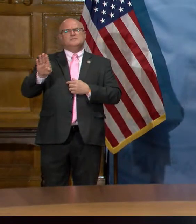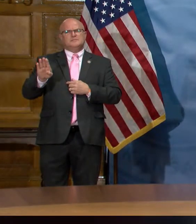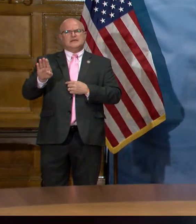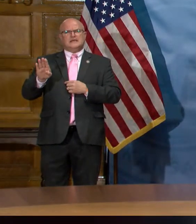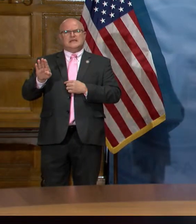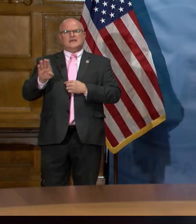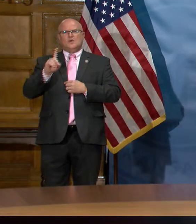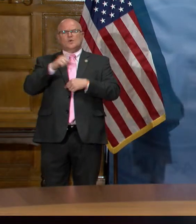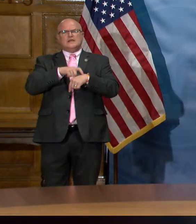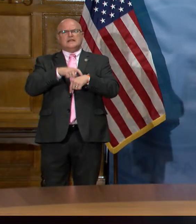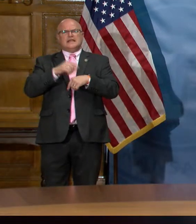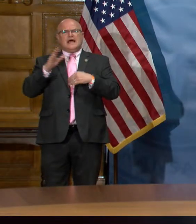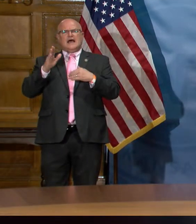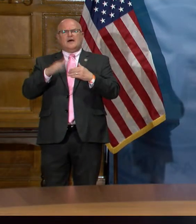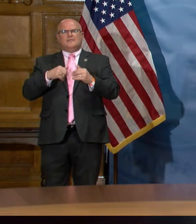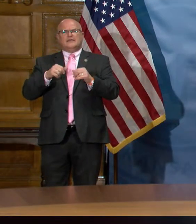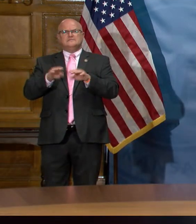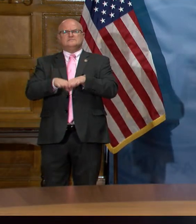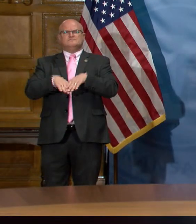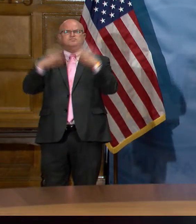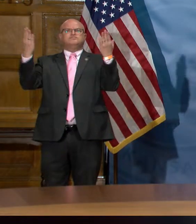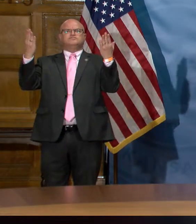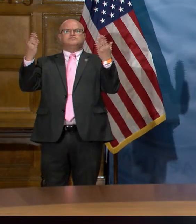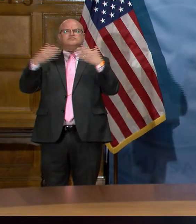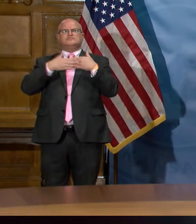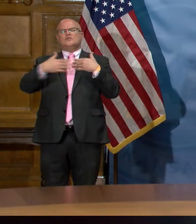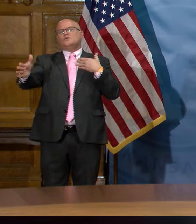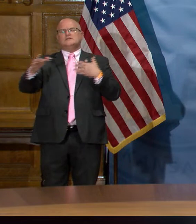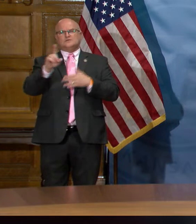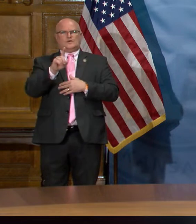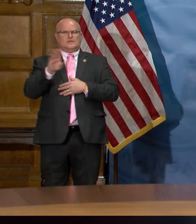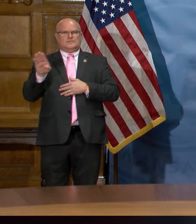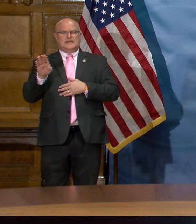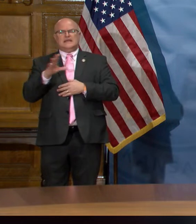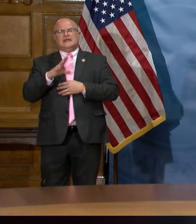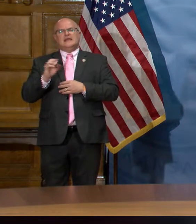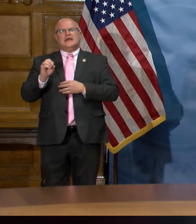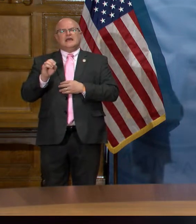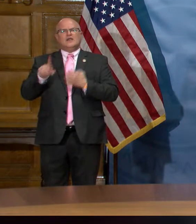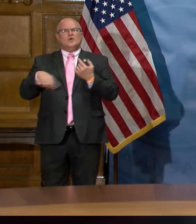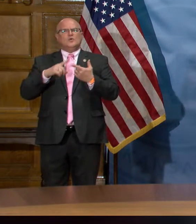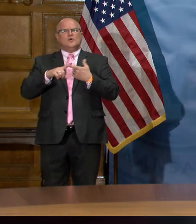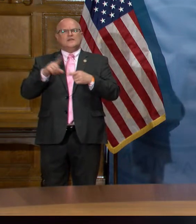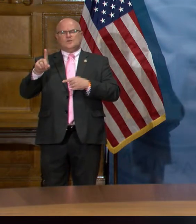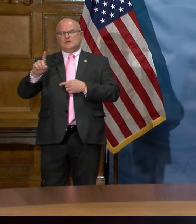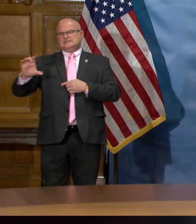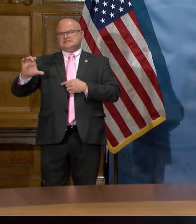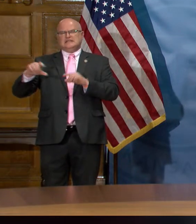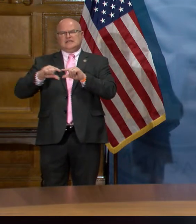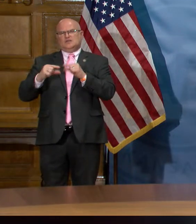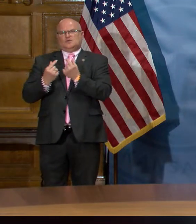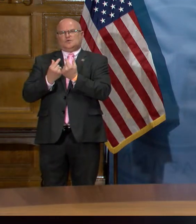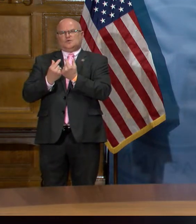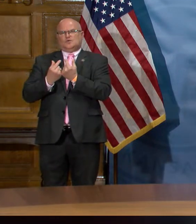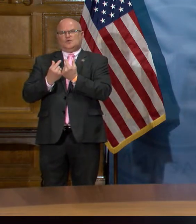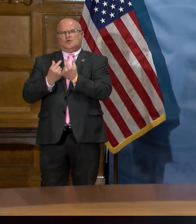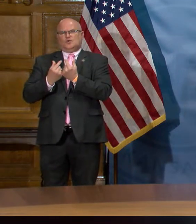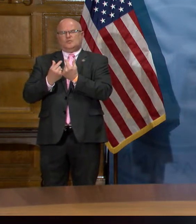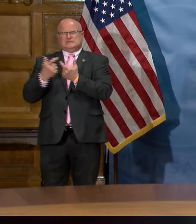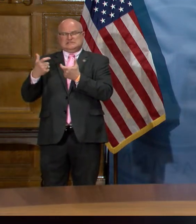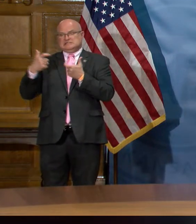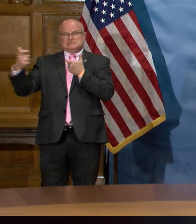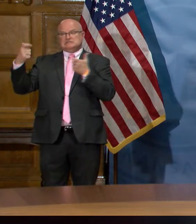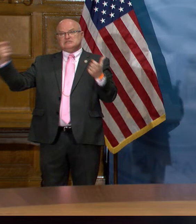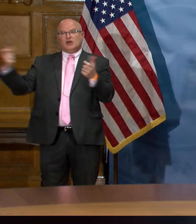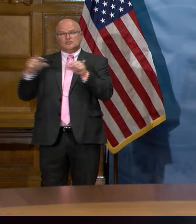one at a time, rather than opening the door to the rest of 1B. And when it comes to the 1C group, which is an even